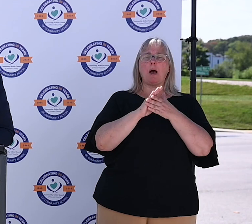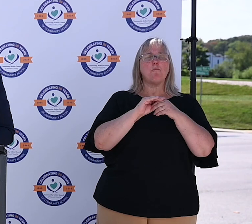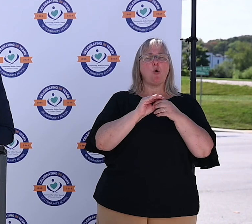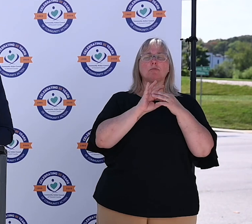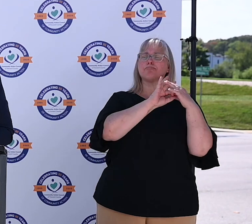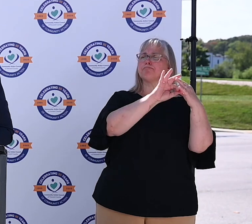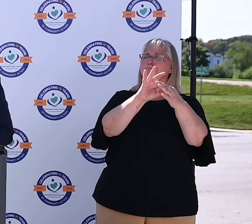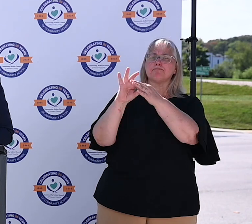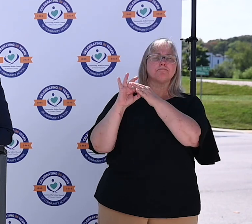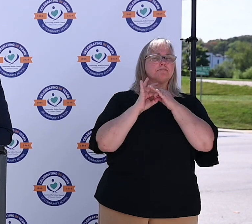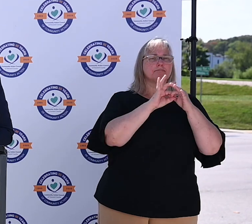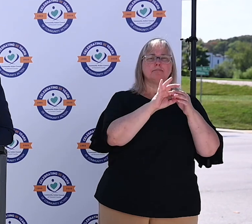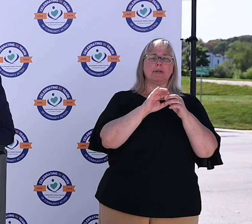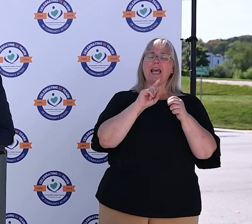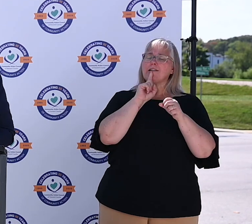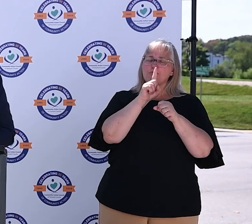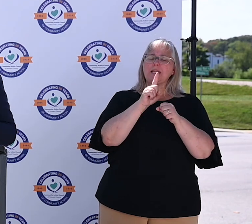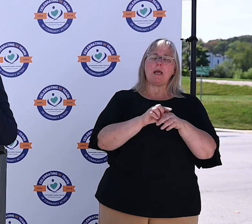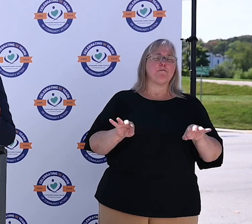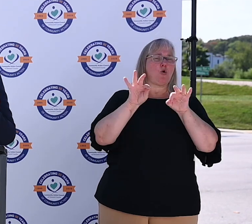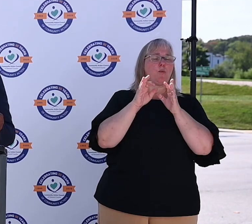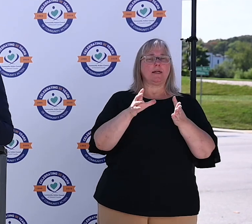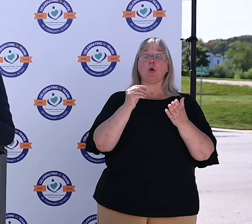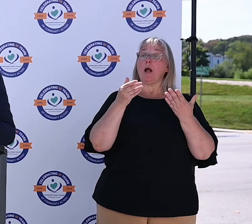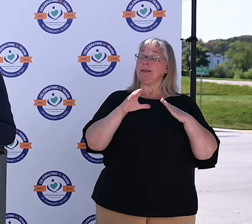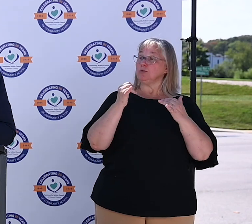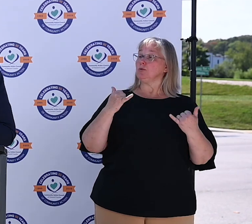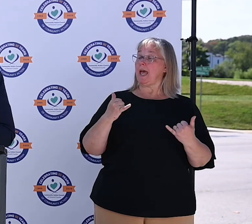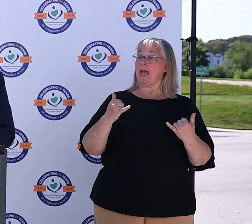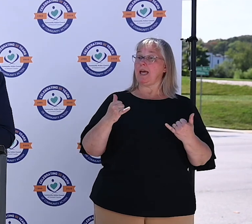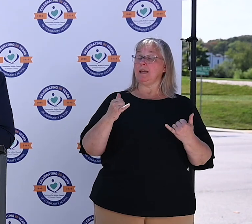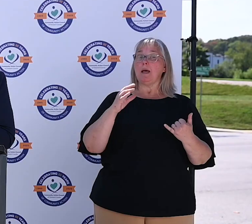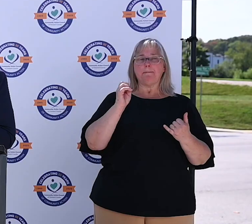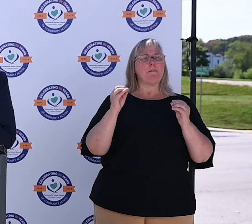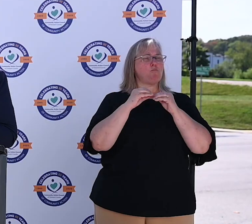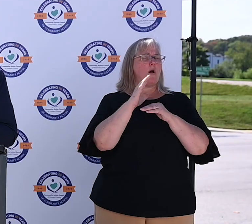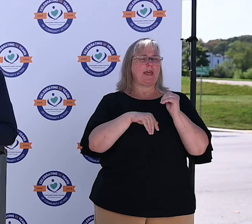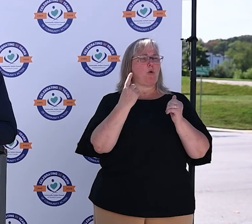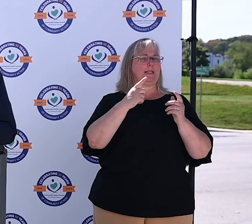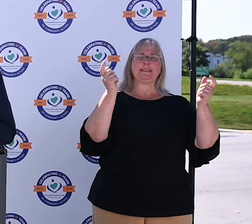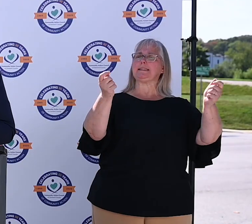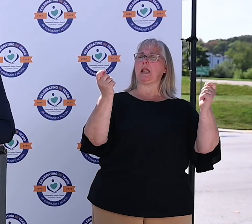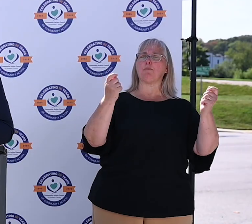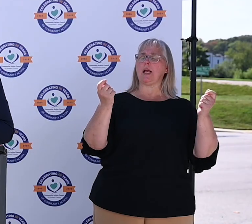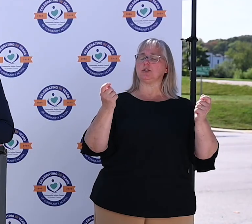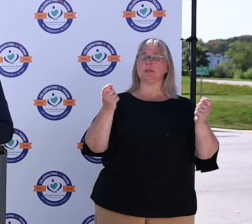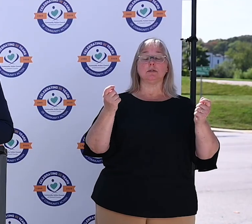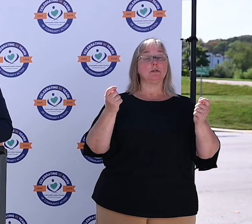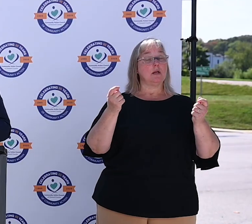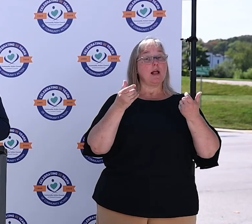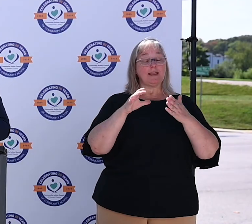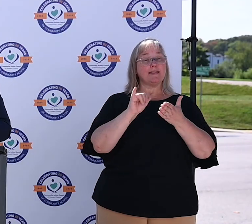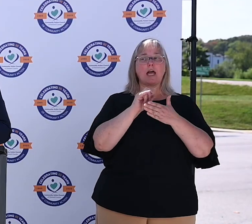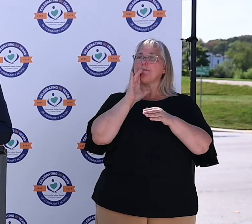connected in a really important way. So let today be more than just a celebration. Let it be